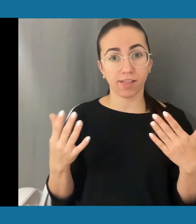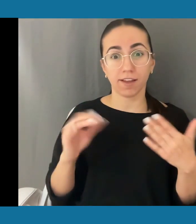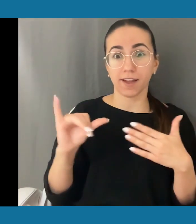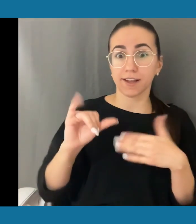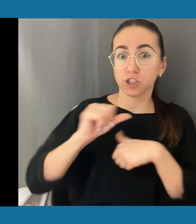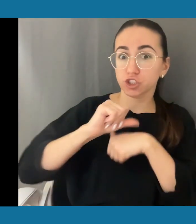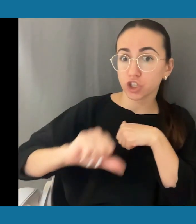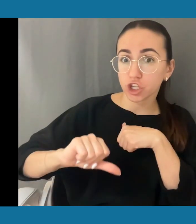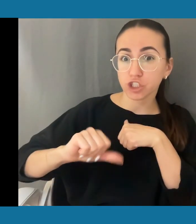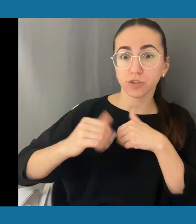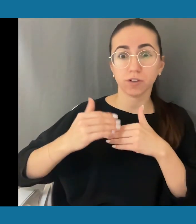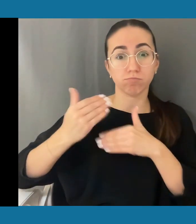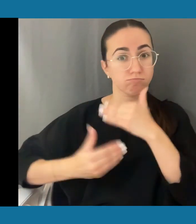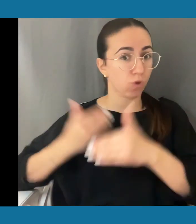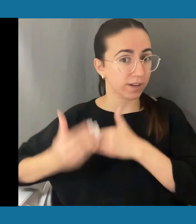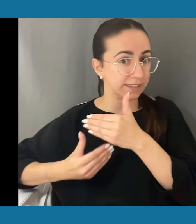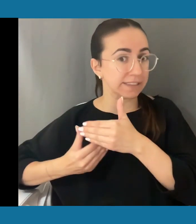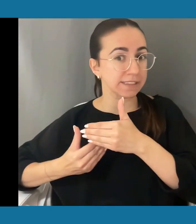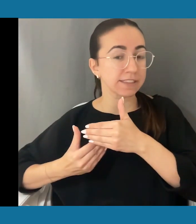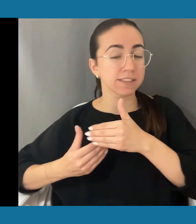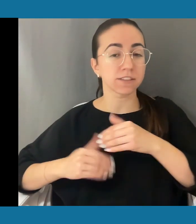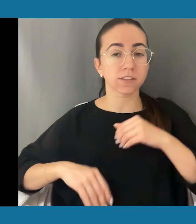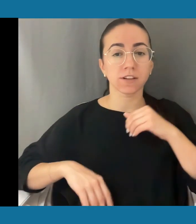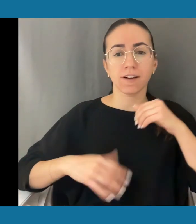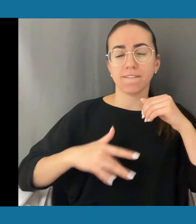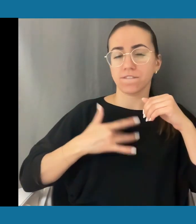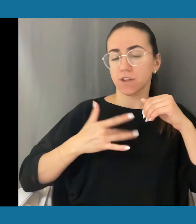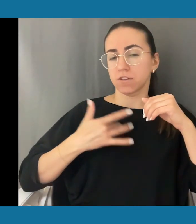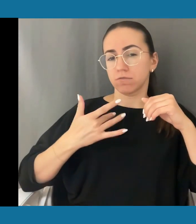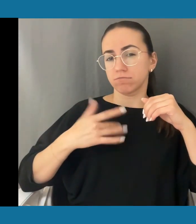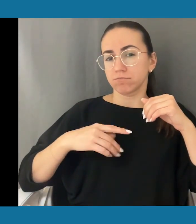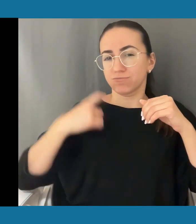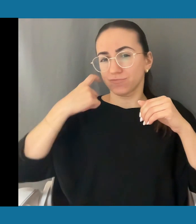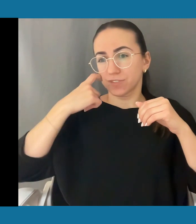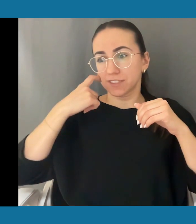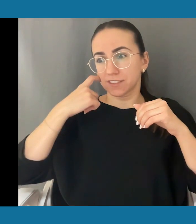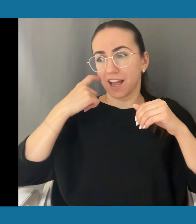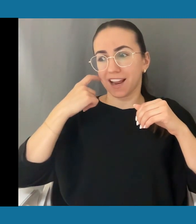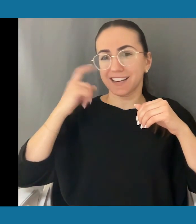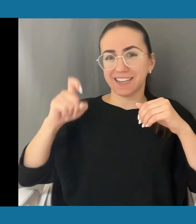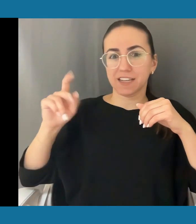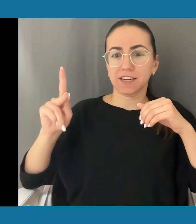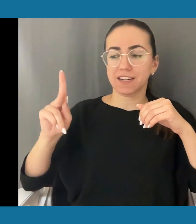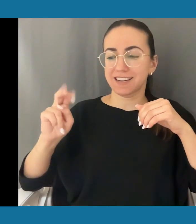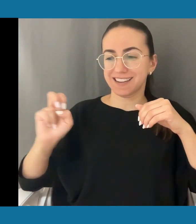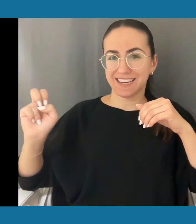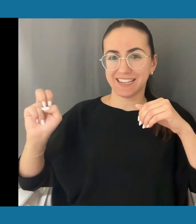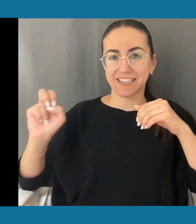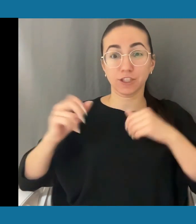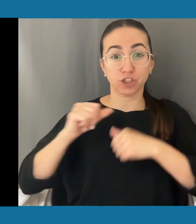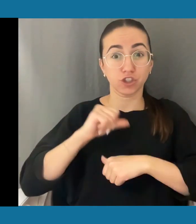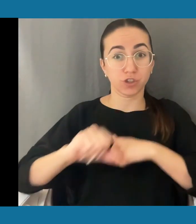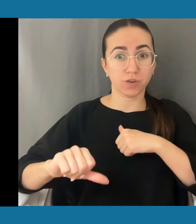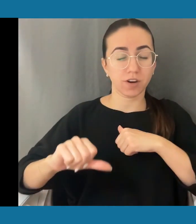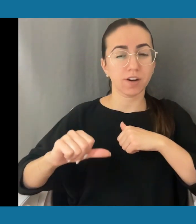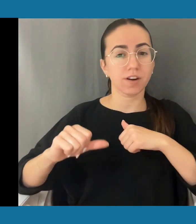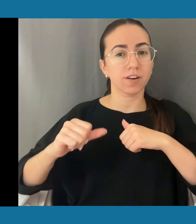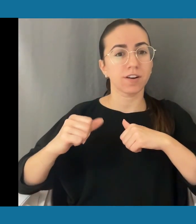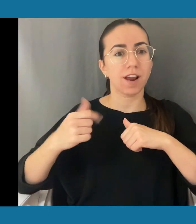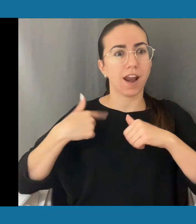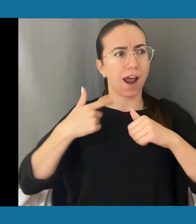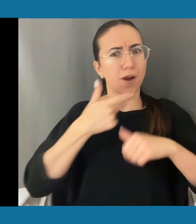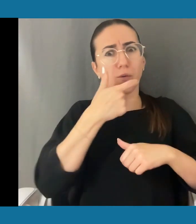process. You know, I think I recently had knee surgery, and, you know, I was fortunate in YouTube and watched a bunch